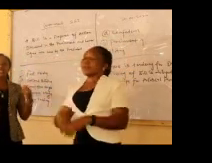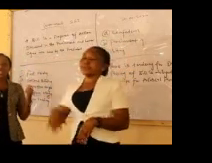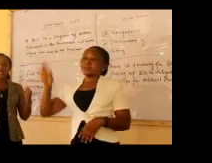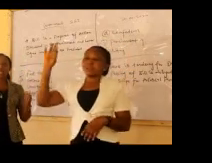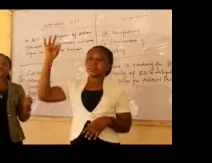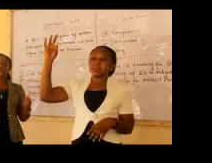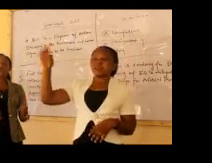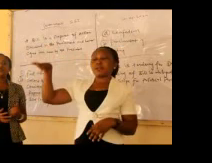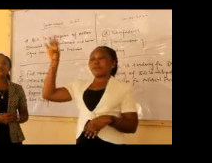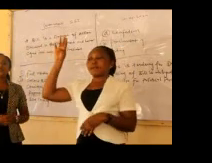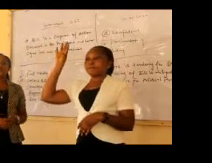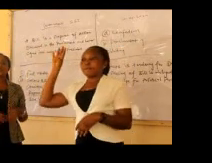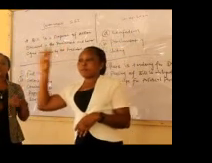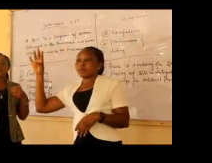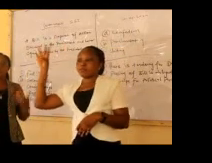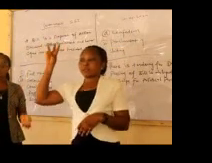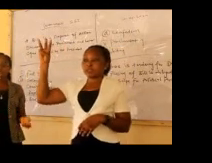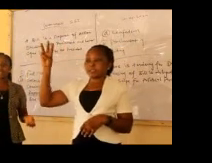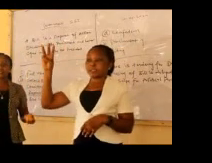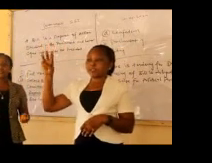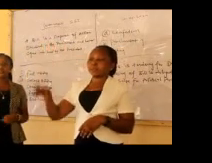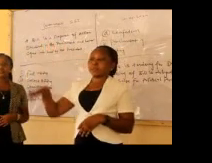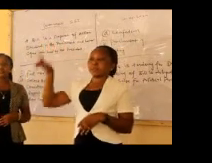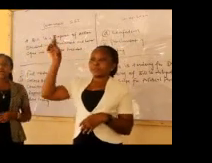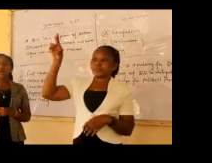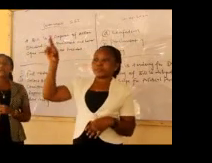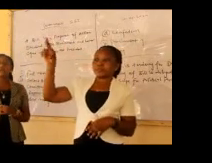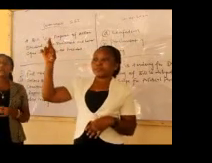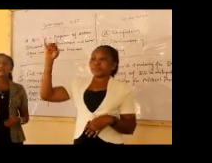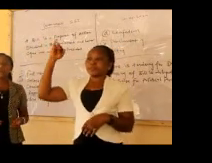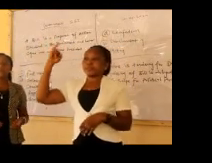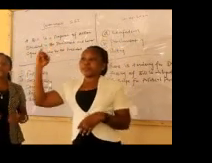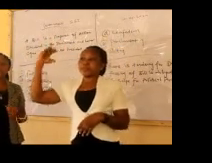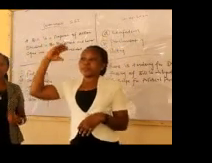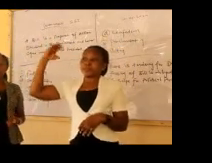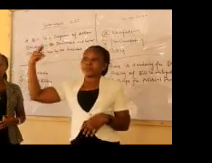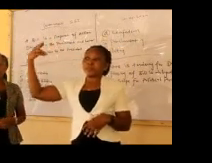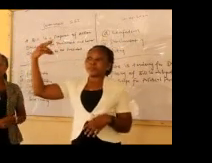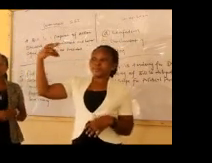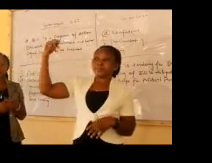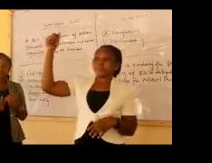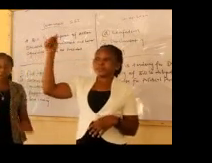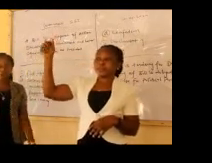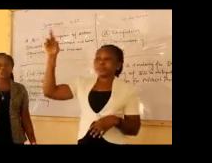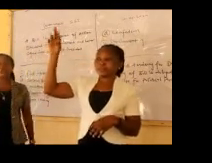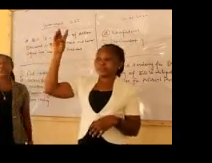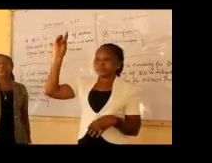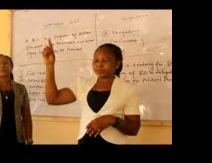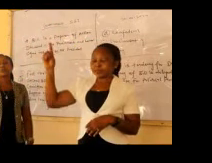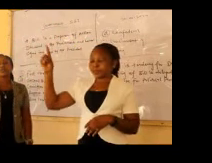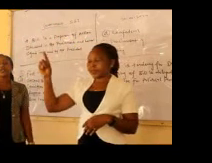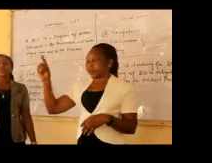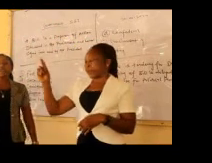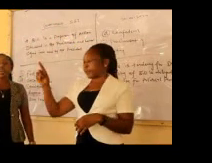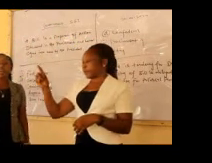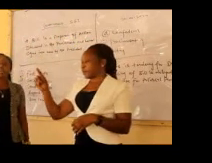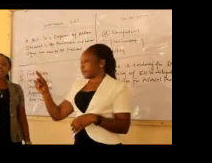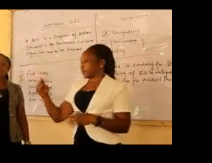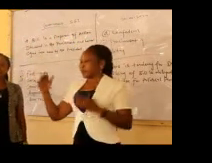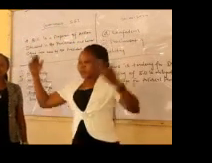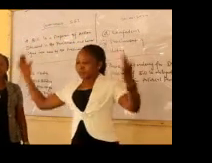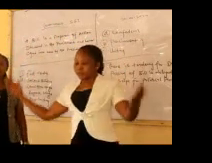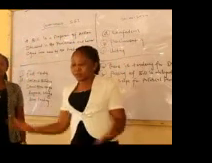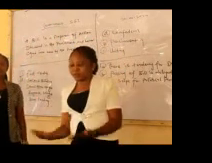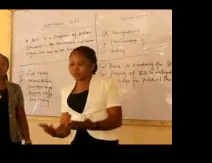that Richard introduced regionalism and created a federal structure. Then